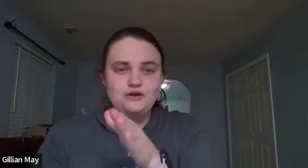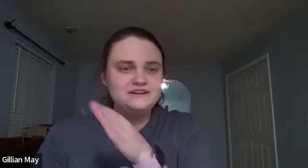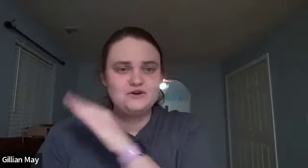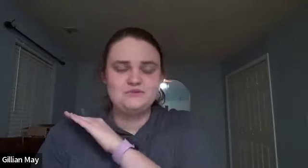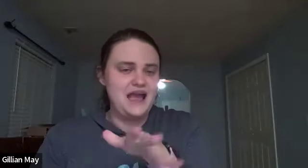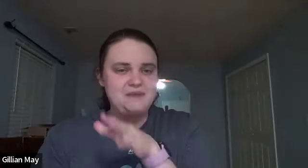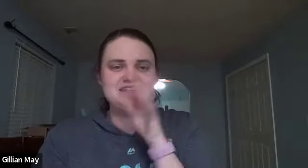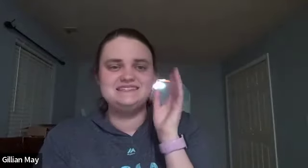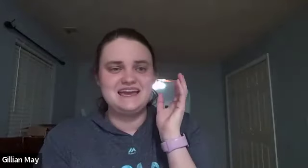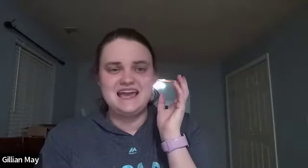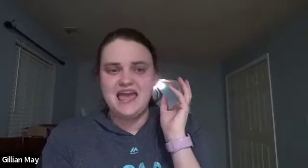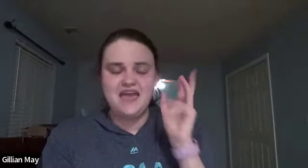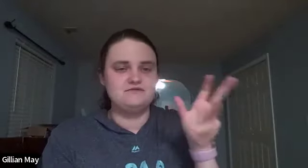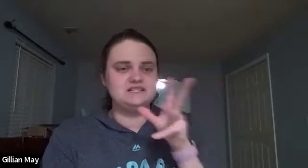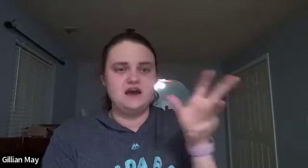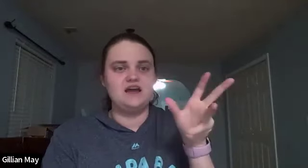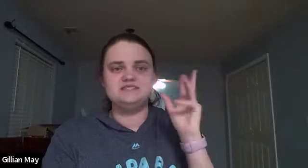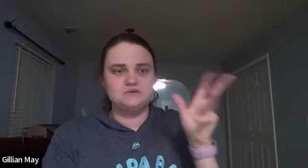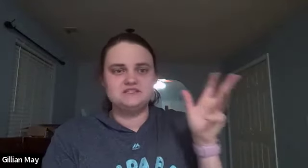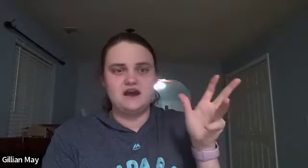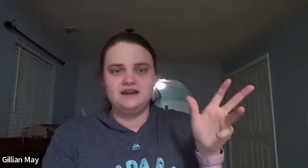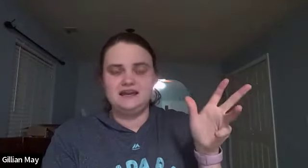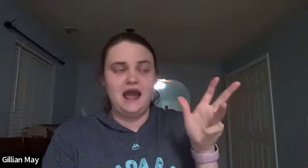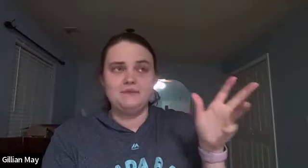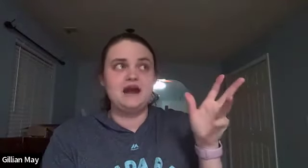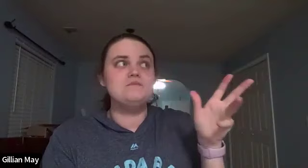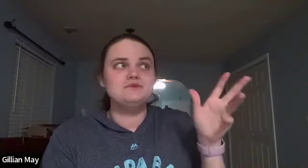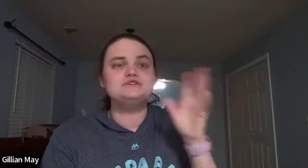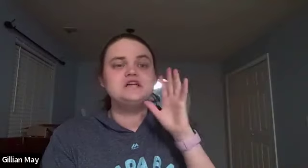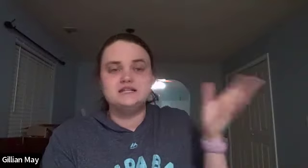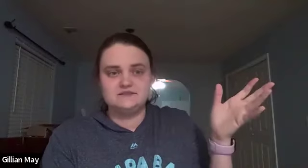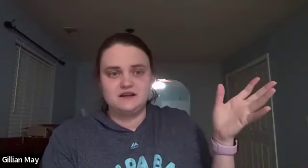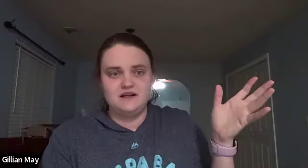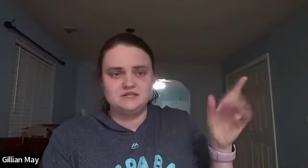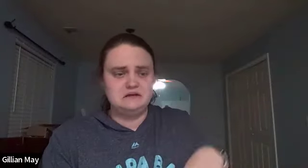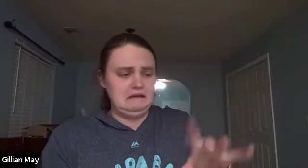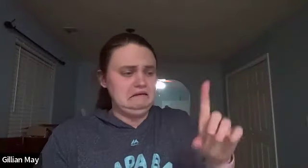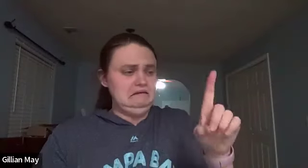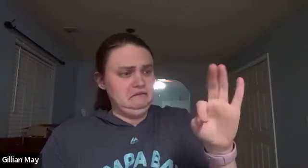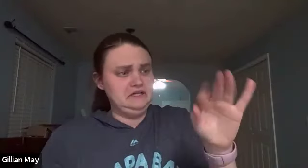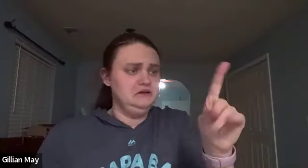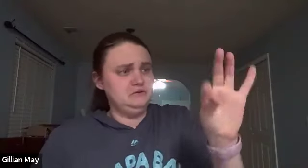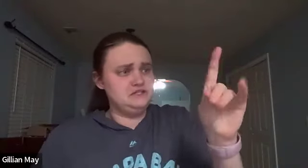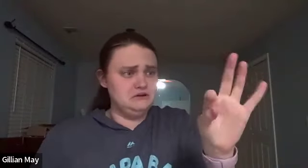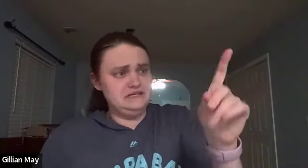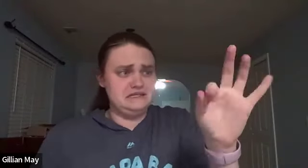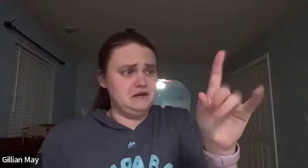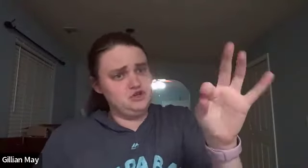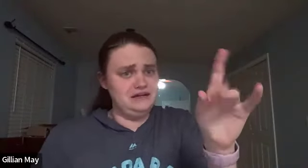totally normal. It happens like every time someone's got it. And I mean, I remember tons of my classmates being like, which one is it? I'm trying to